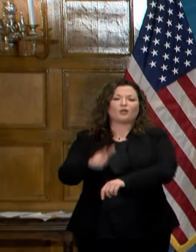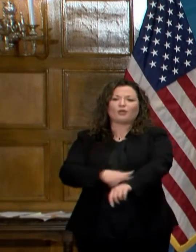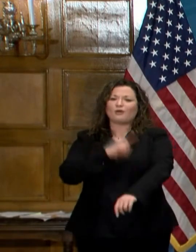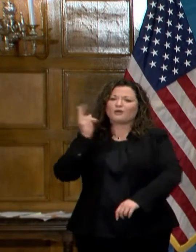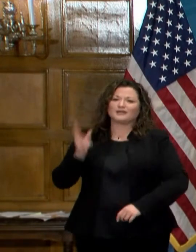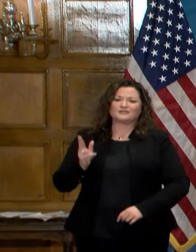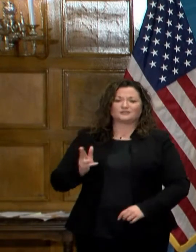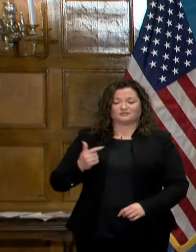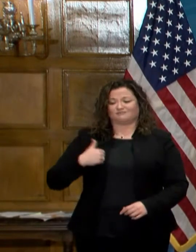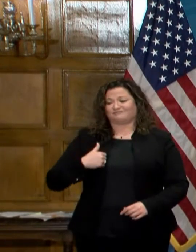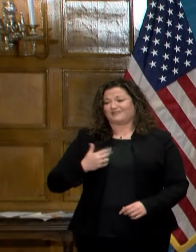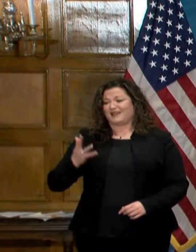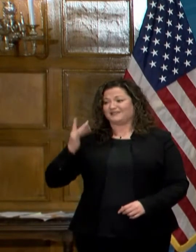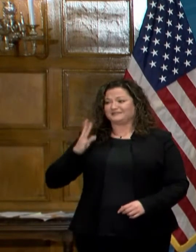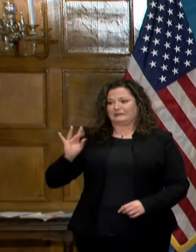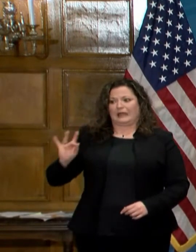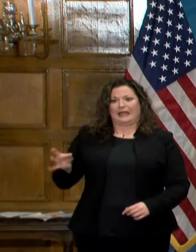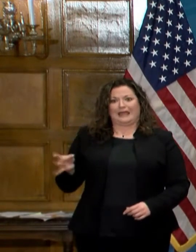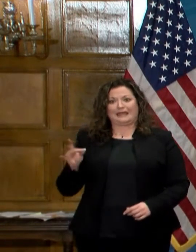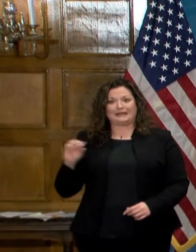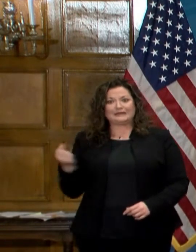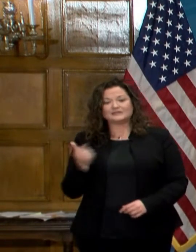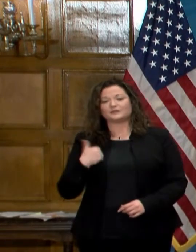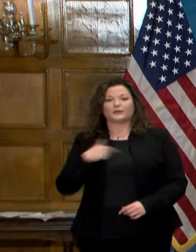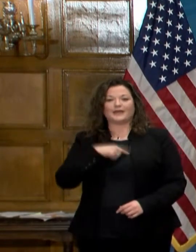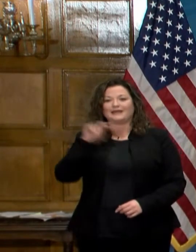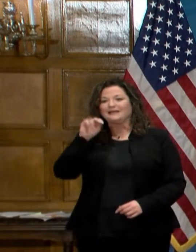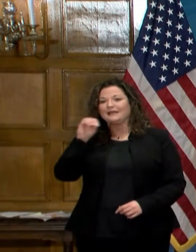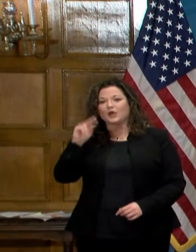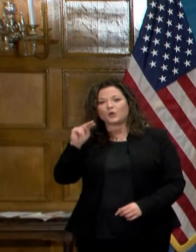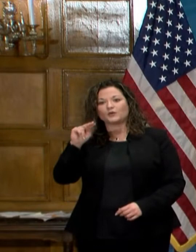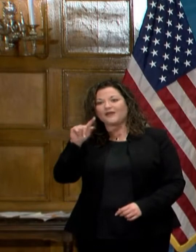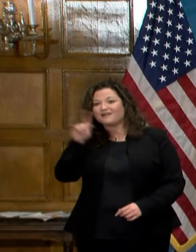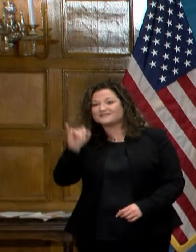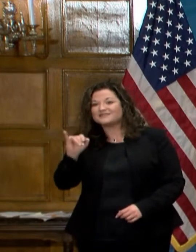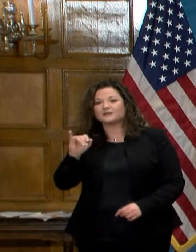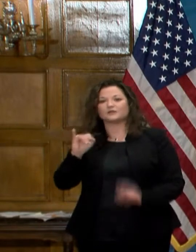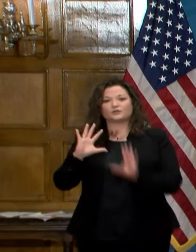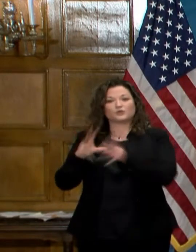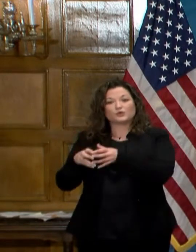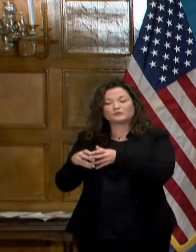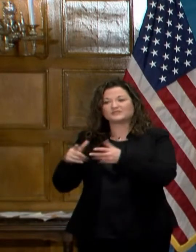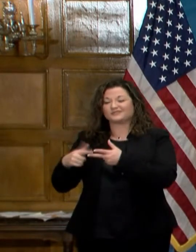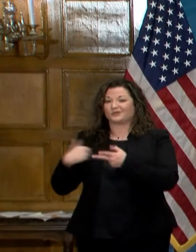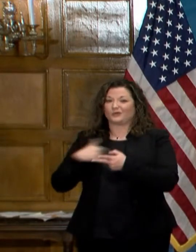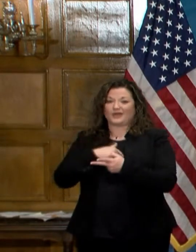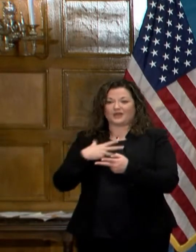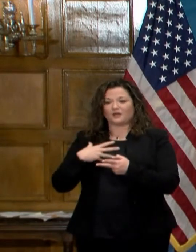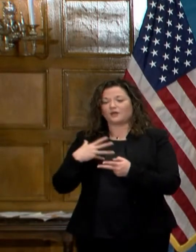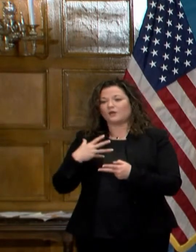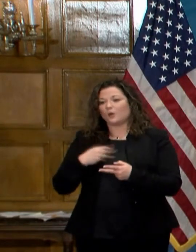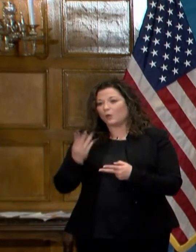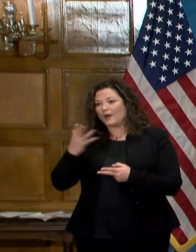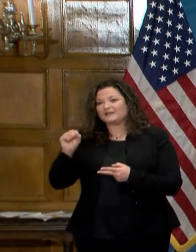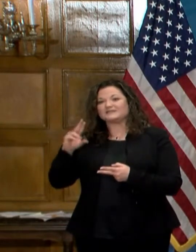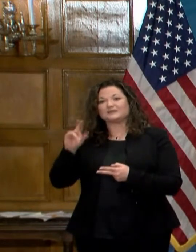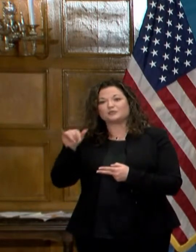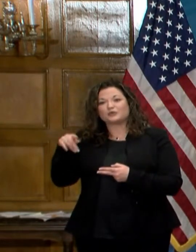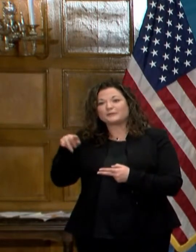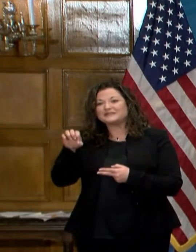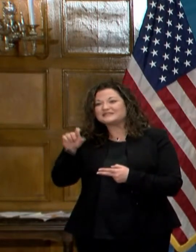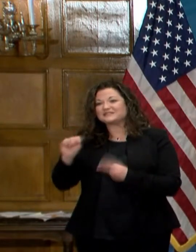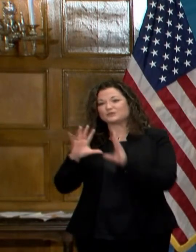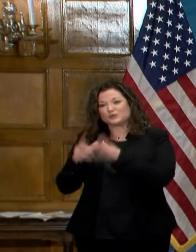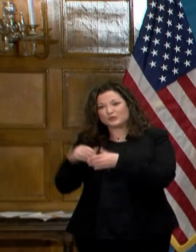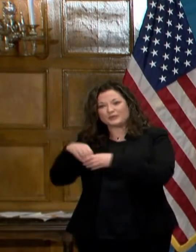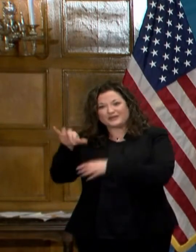back into the 80s, in which we had neo-Nazi groups, and we had a white supremacist group in Arkansas.